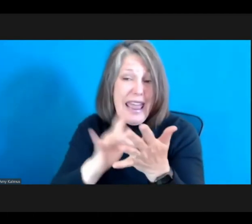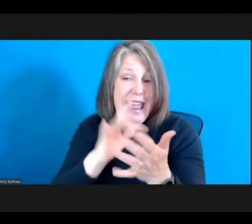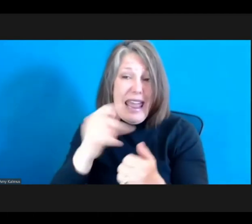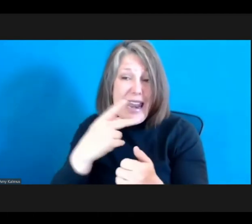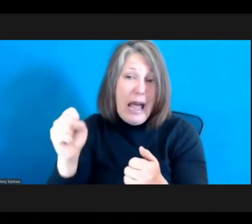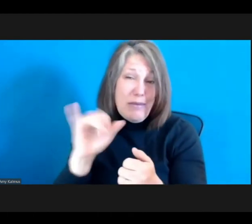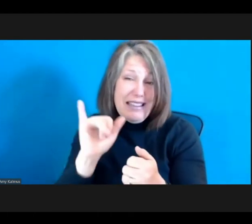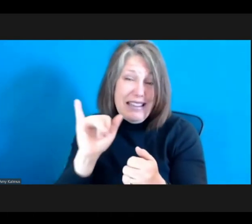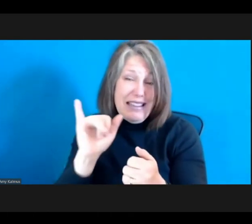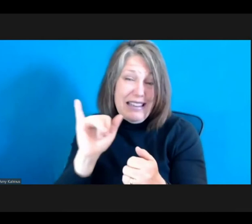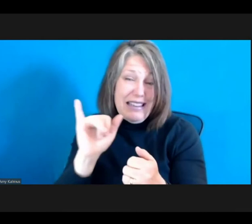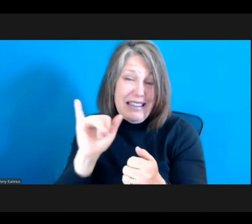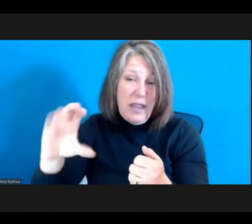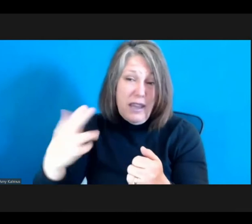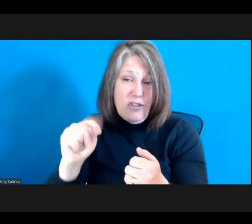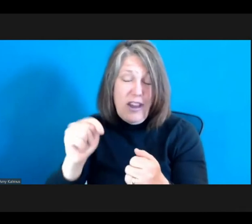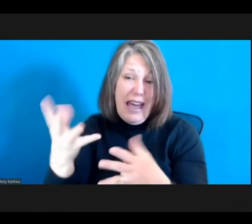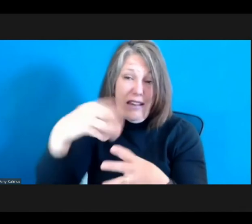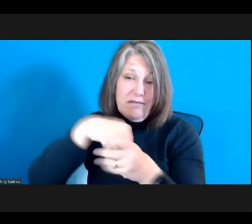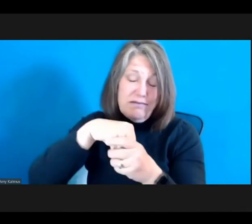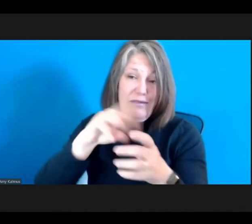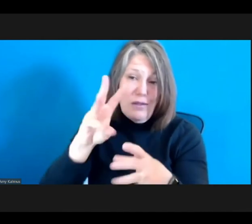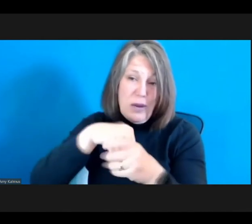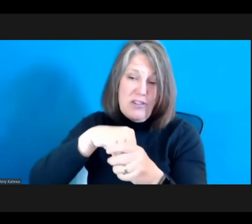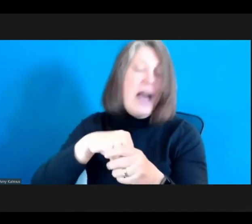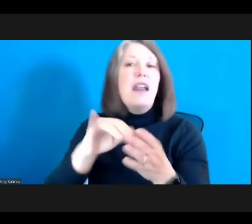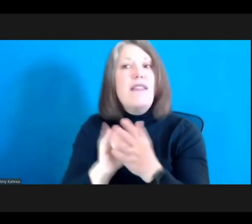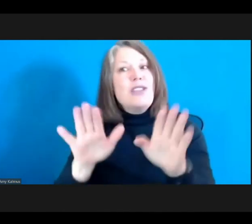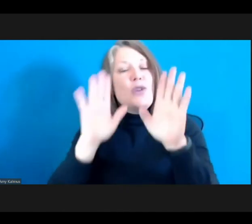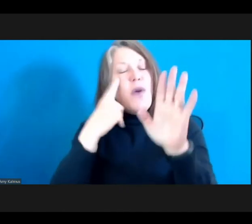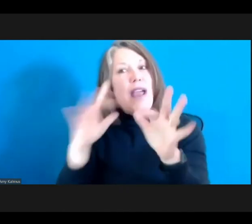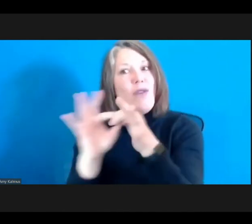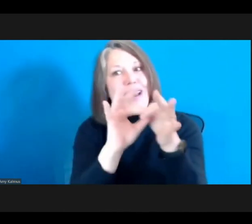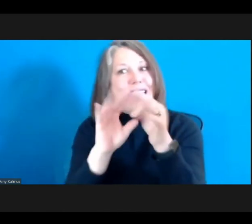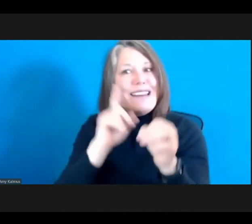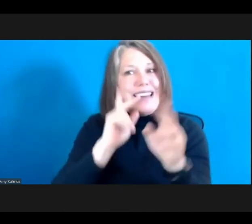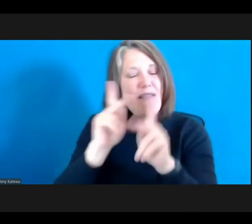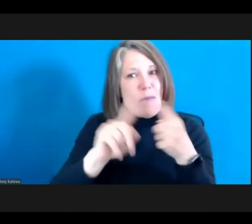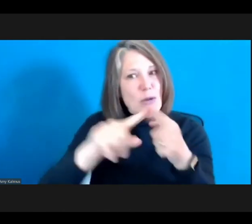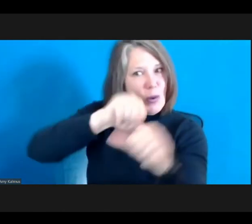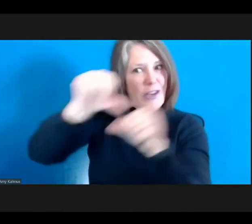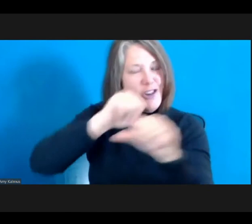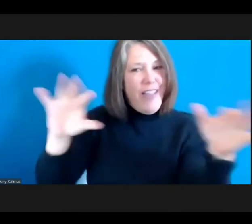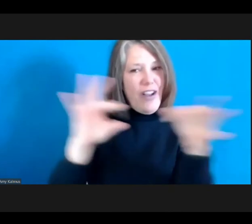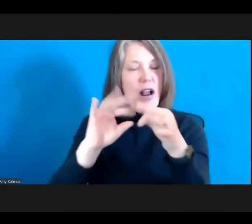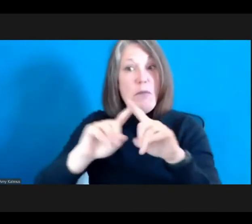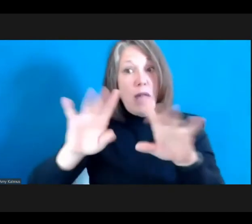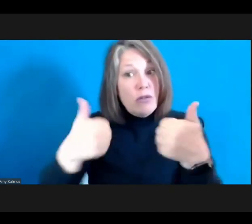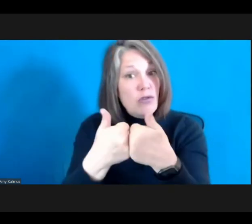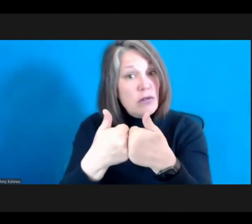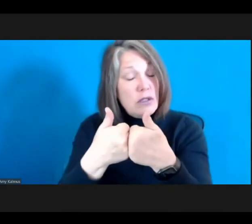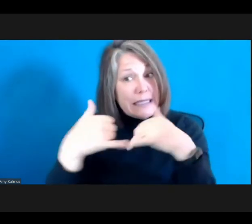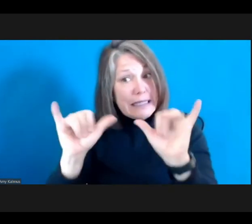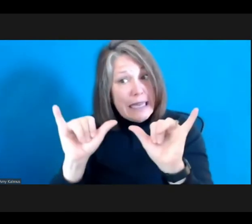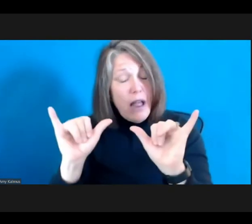WeChat. This is great for connecting deaf individuals with each other, but challenges still remain in connecting